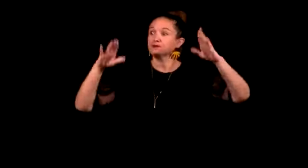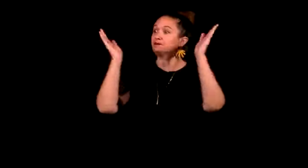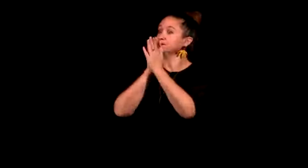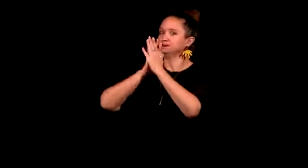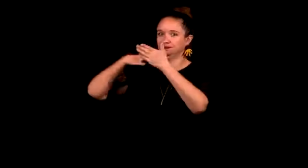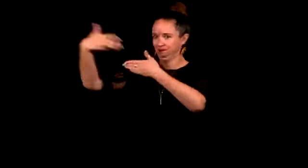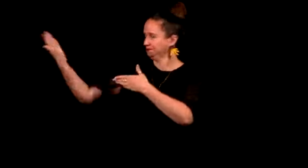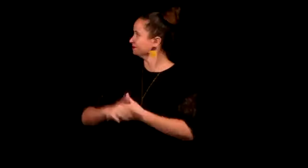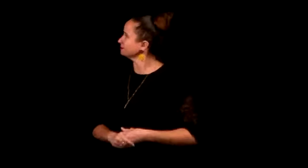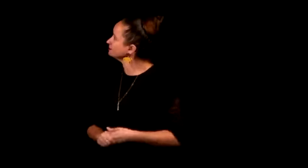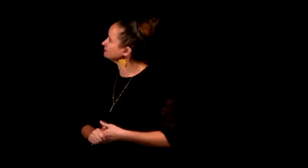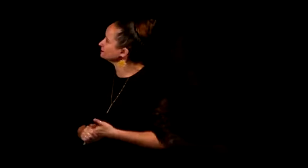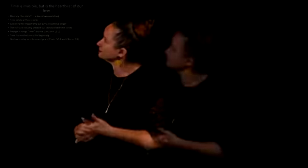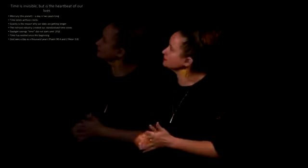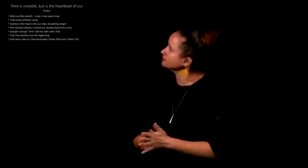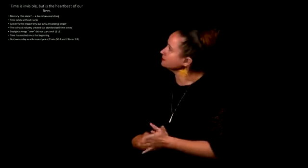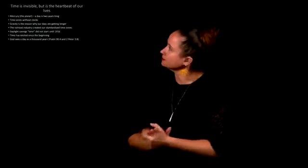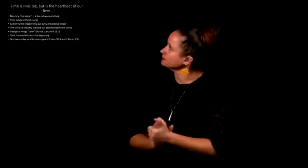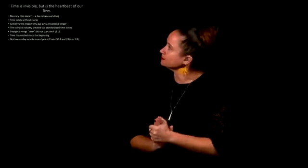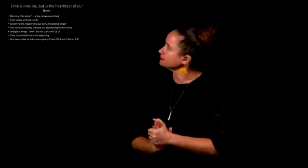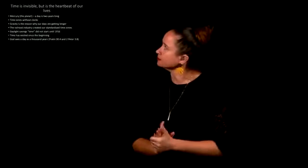good. Okay, moving along.